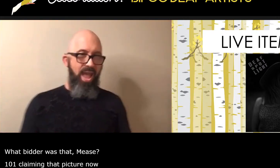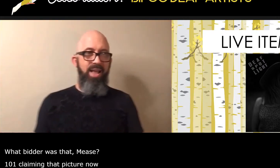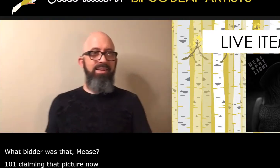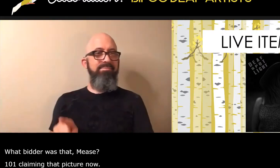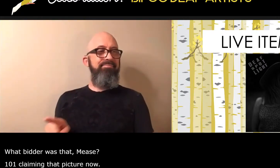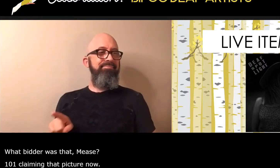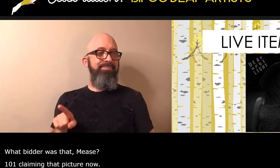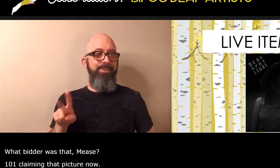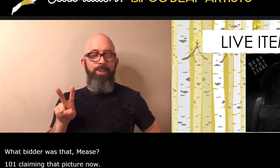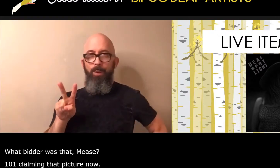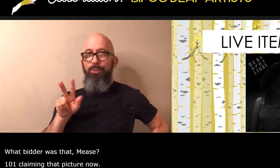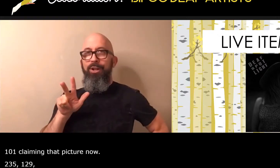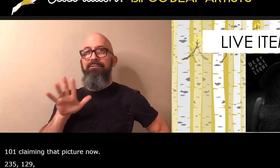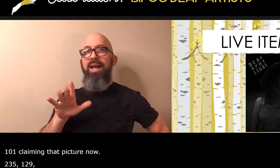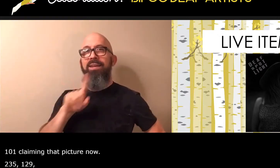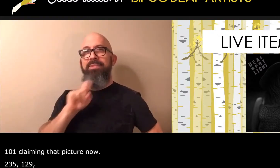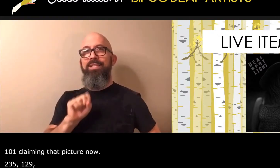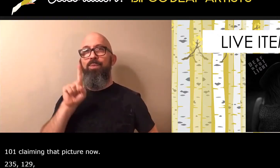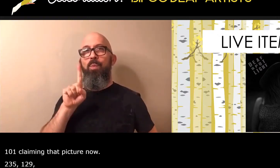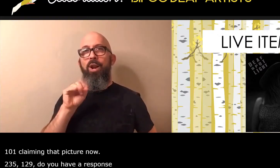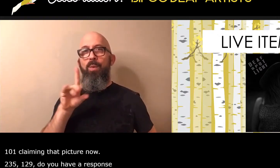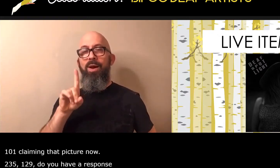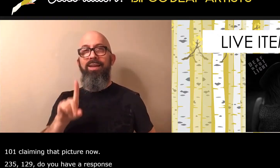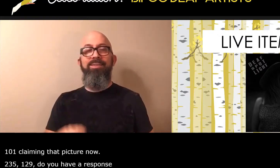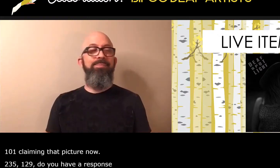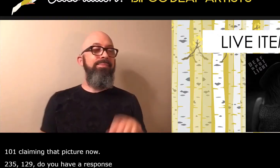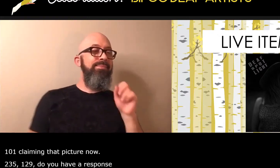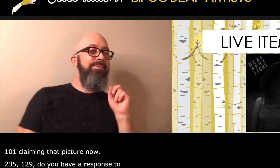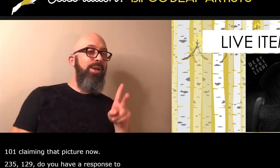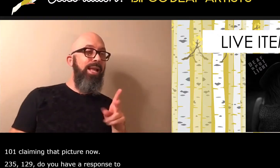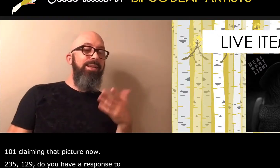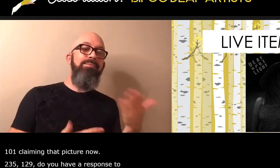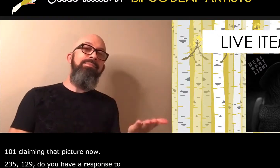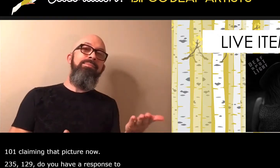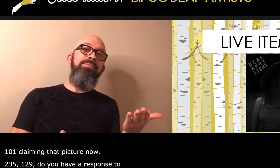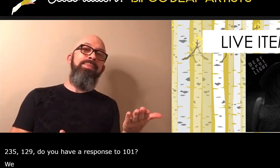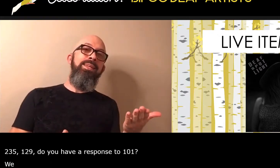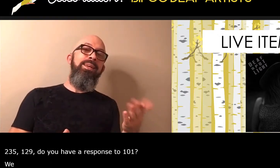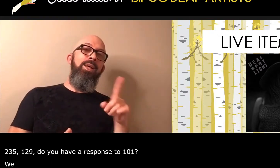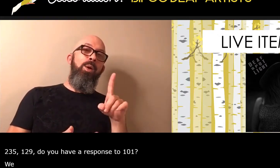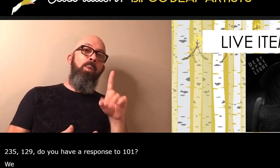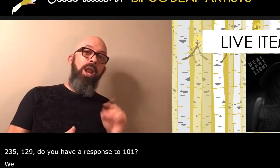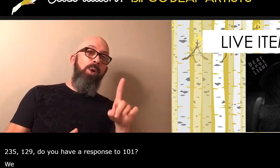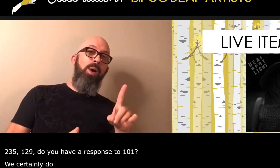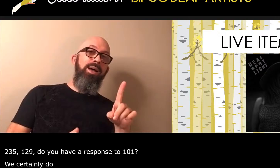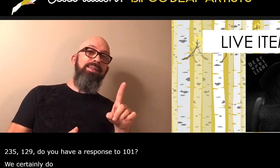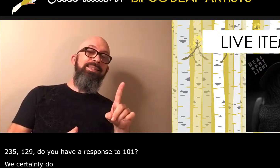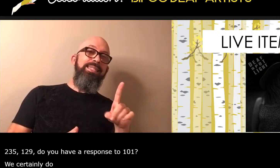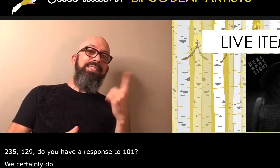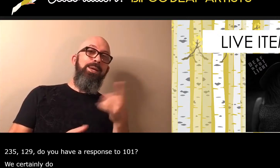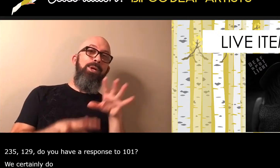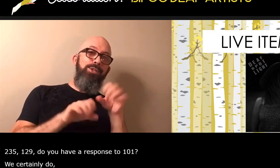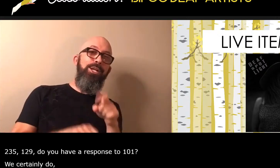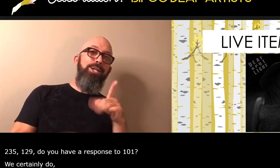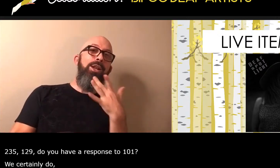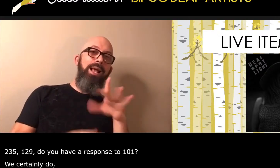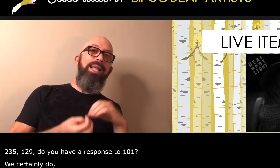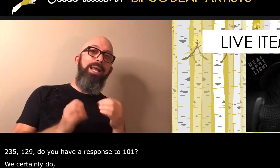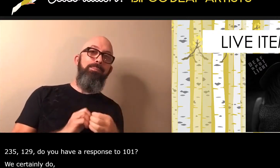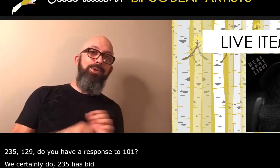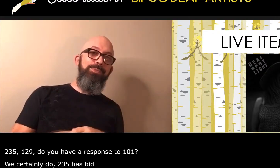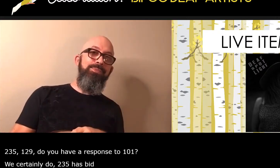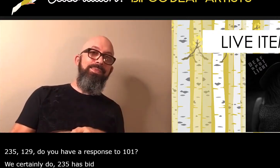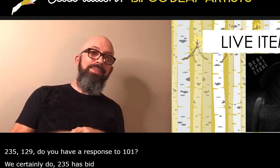to 101? We certainly do. 235 has bid $101. So now I'm going to ask